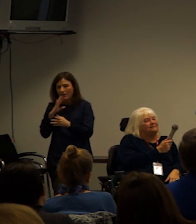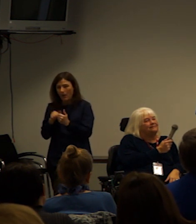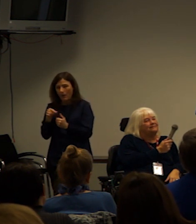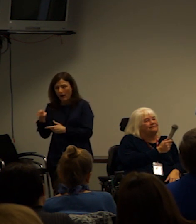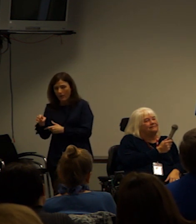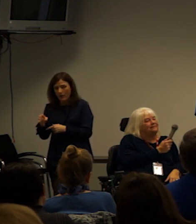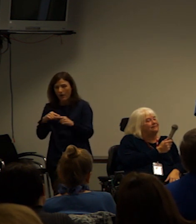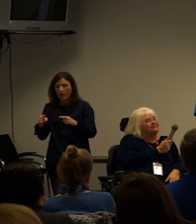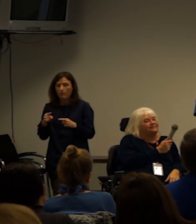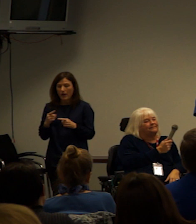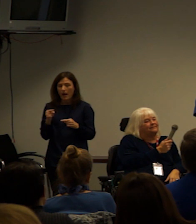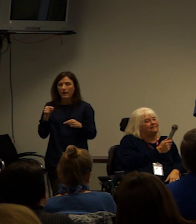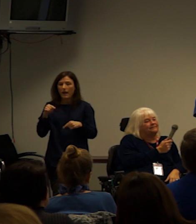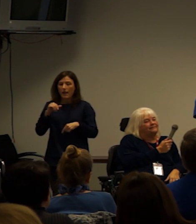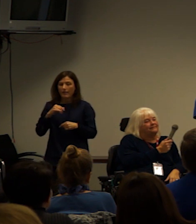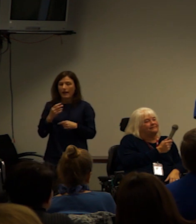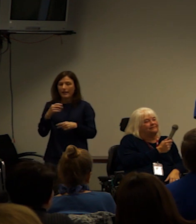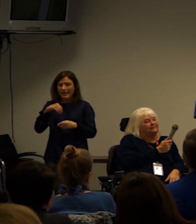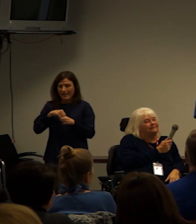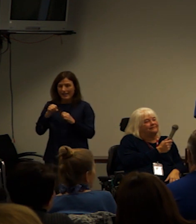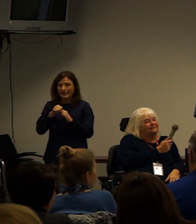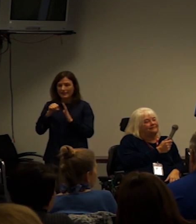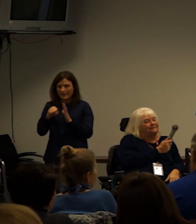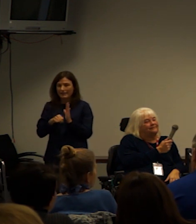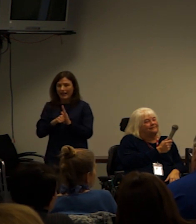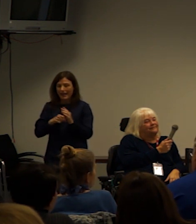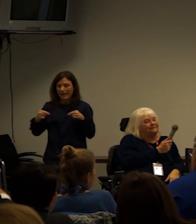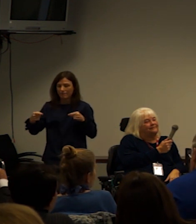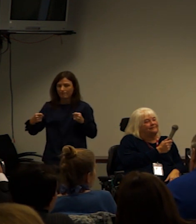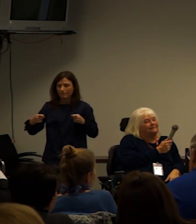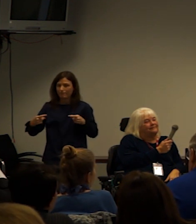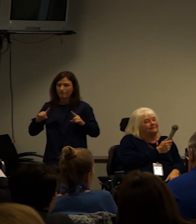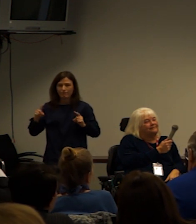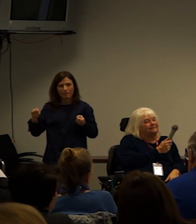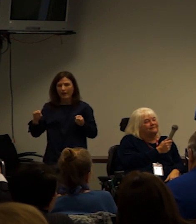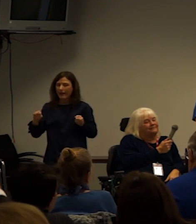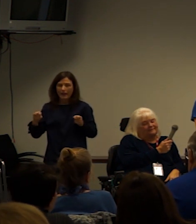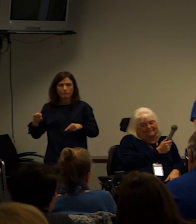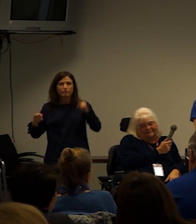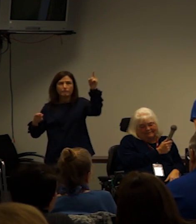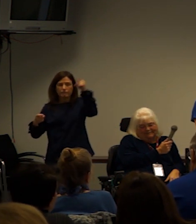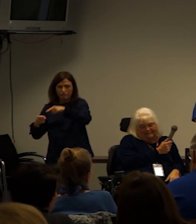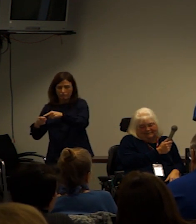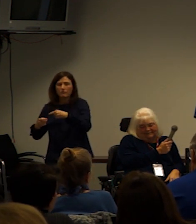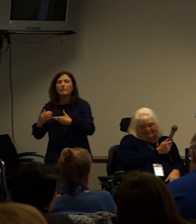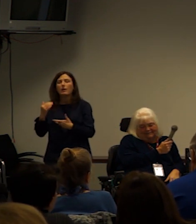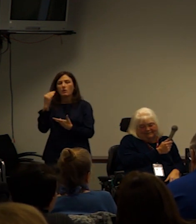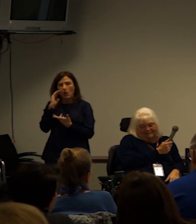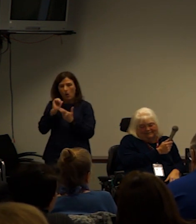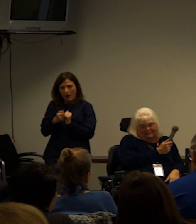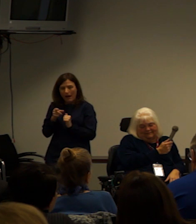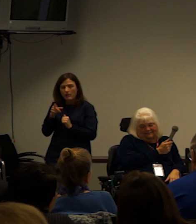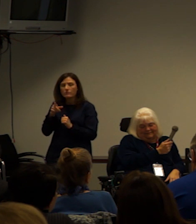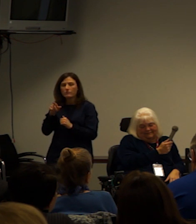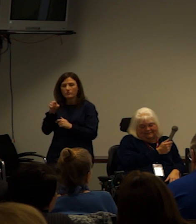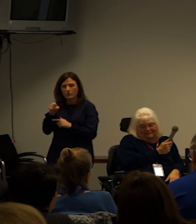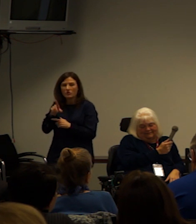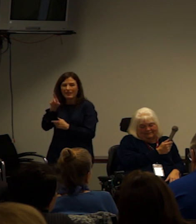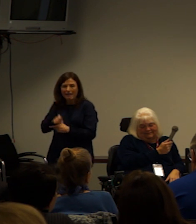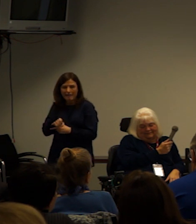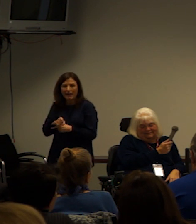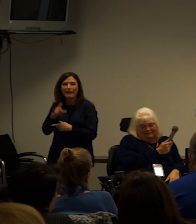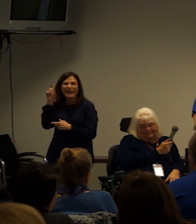the two state numbers could not communicate with each other. So that's how we knew that Terry needed some hearing aid batteries, because she didn't have